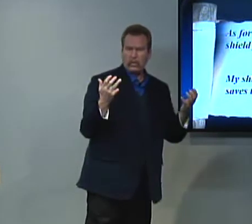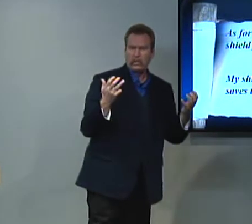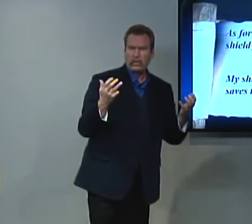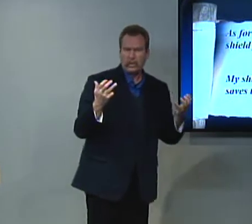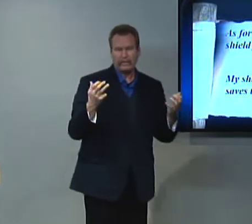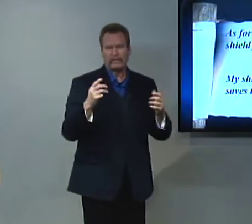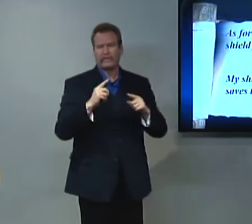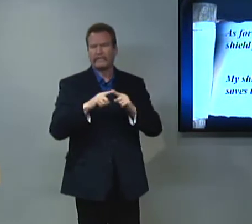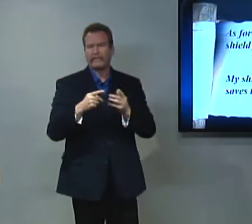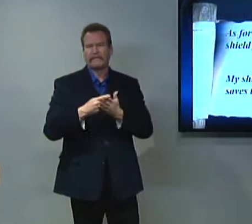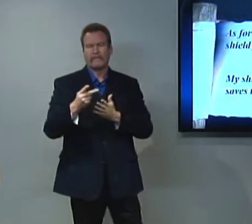earth,